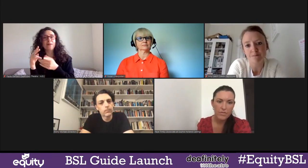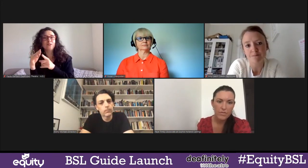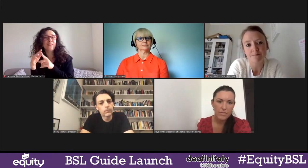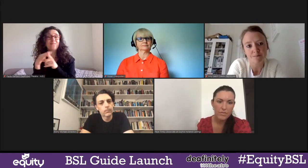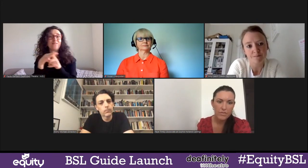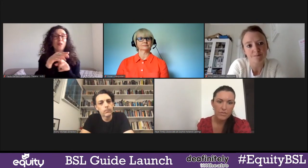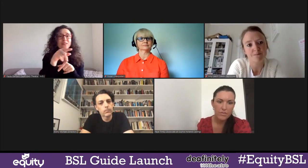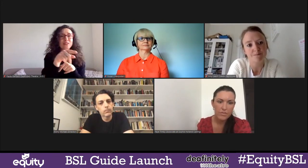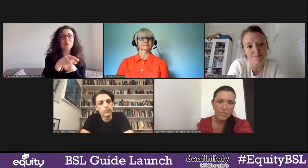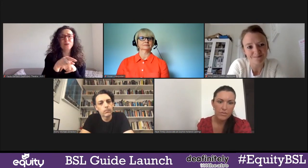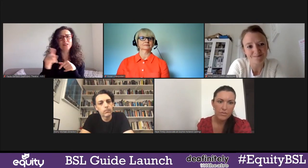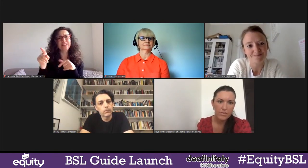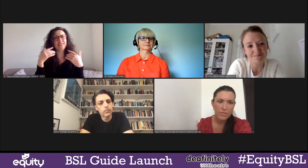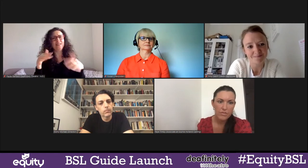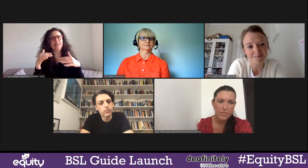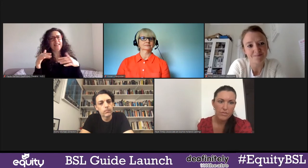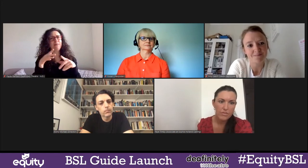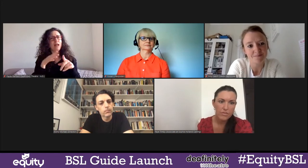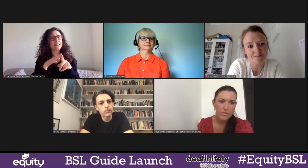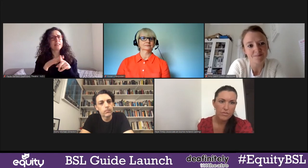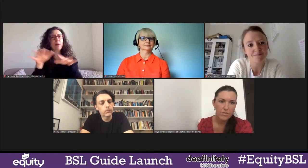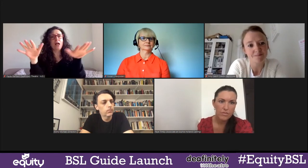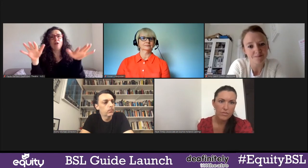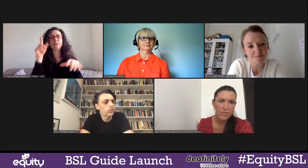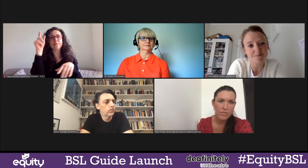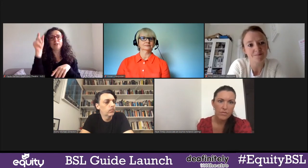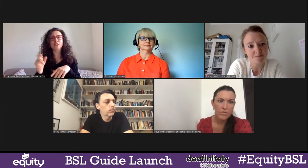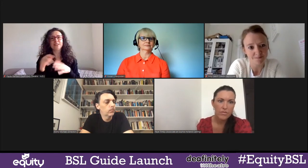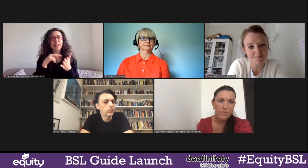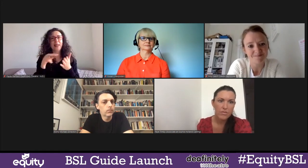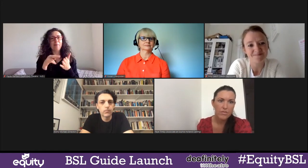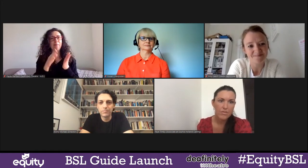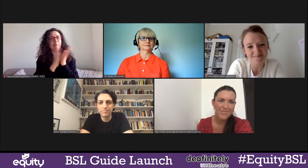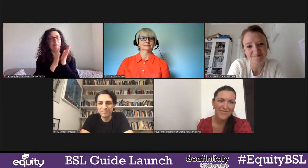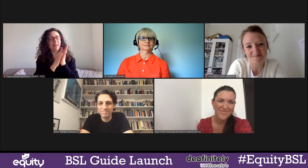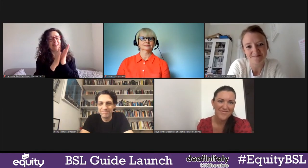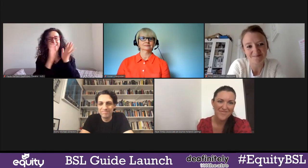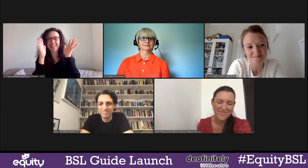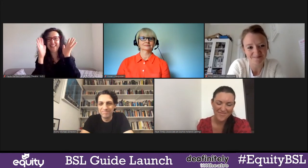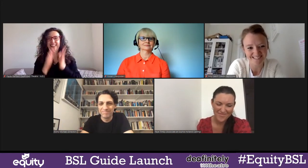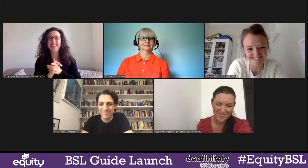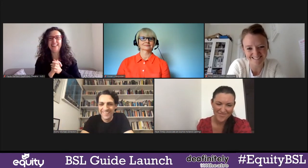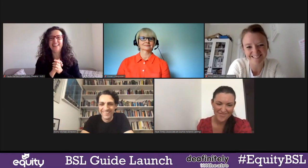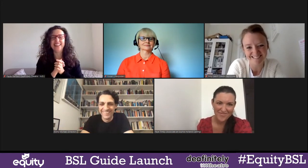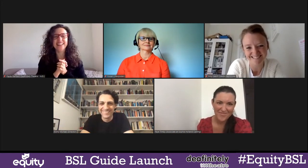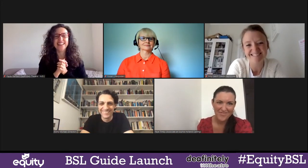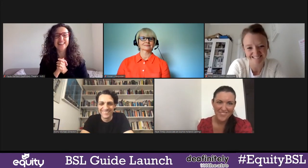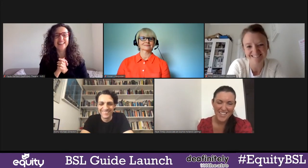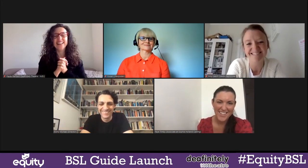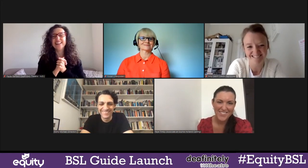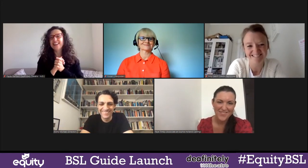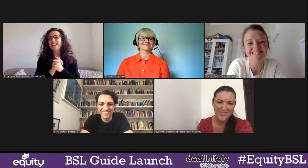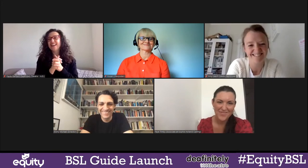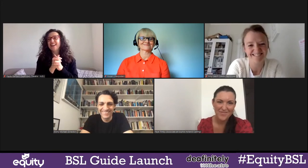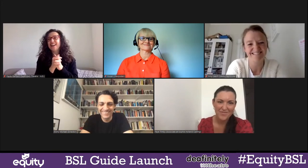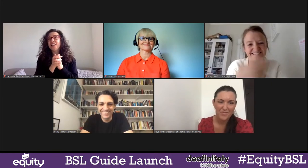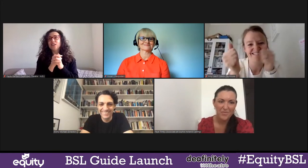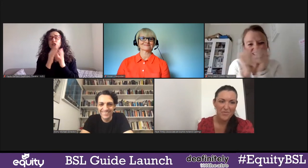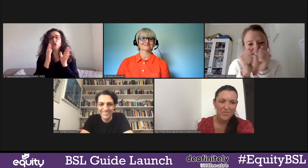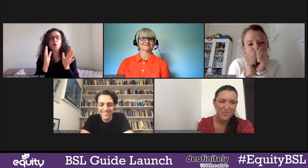you know, to have that one-on-one. And I'm so pleased that Alim was able to influence you. He is an incredibly inspiring person, isn't he? So yes, well done. Well done to